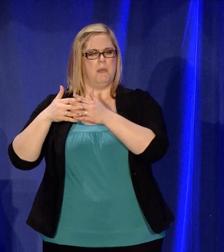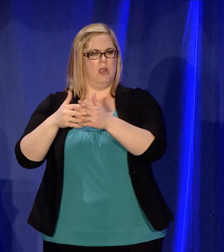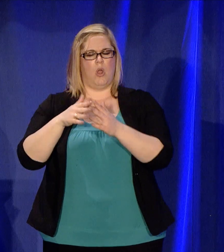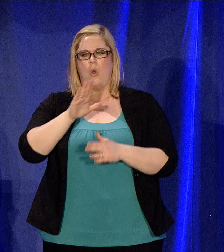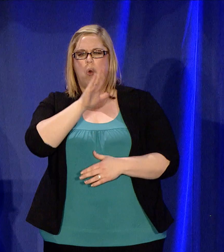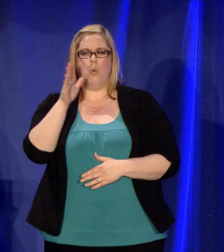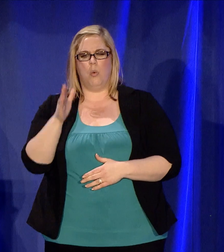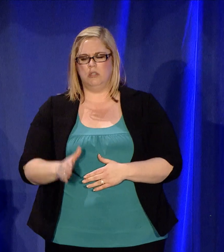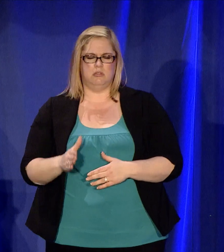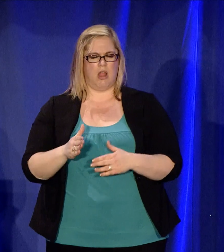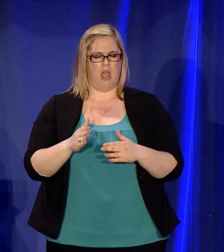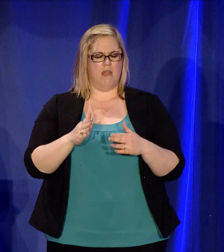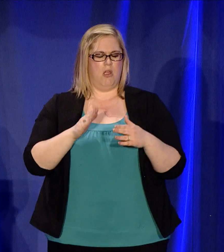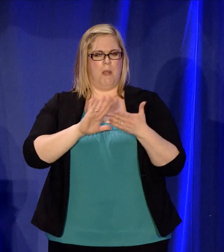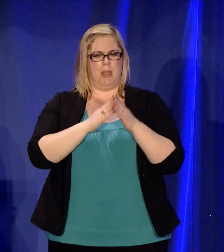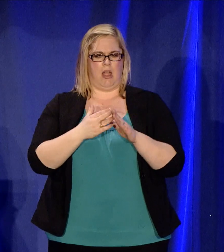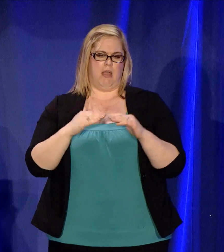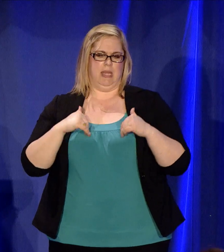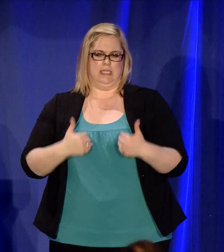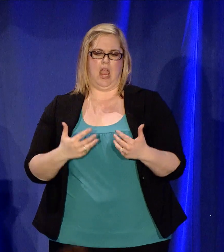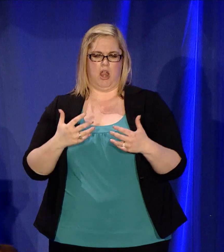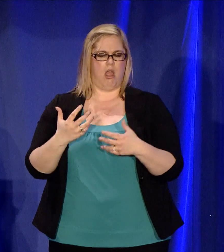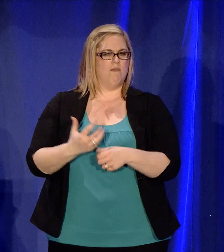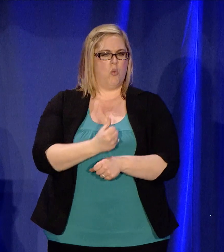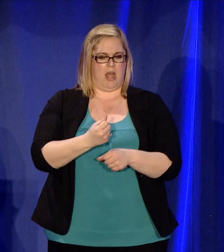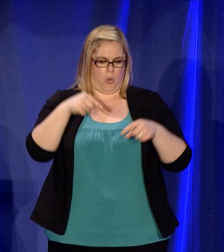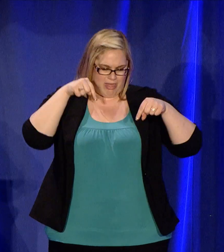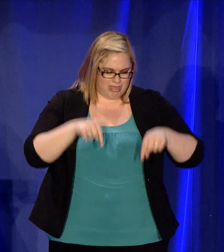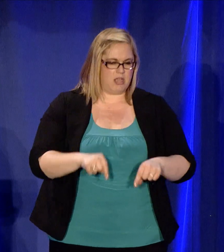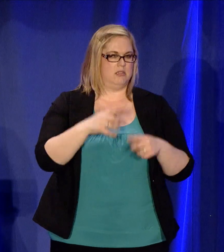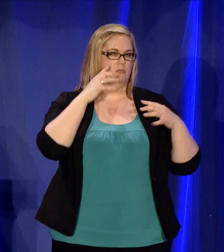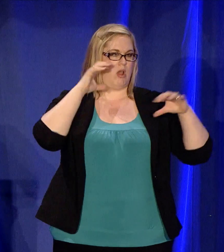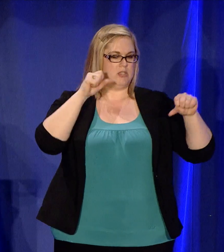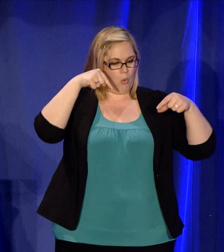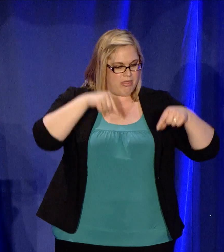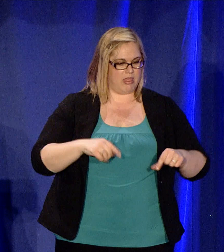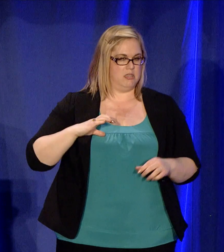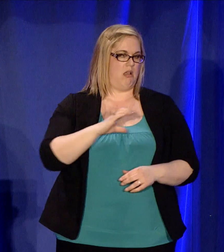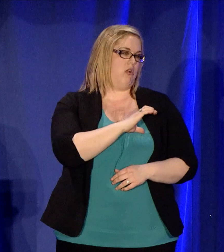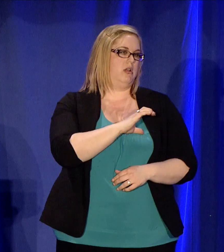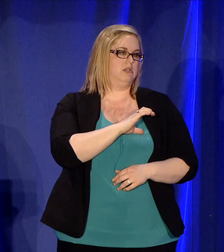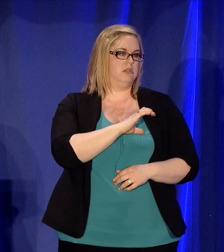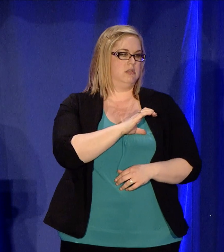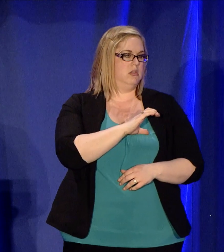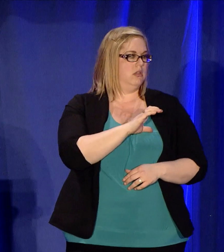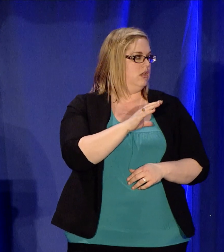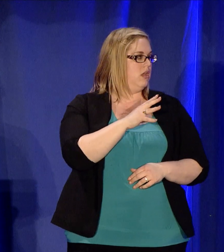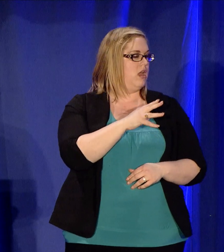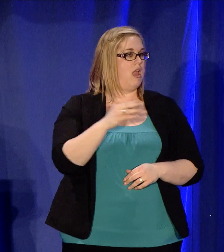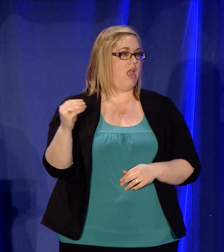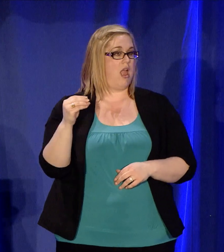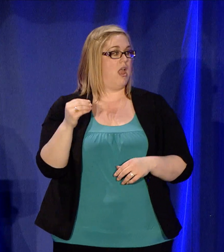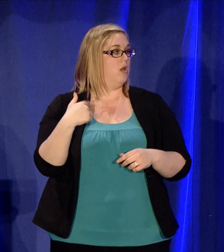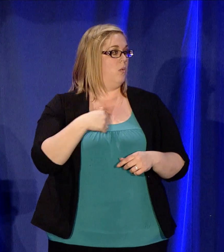tired of winning with this president or this Congress. And Howard Dean was also right.